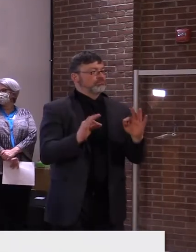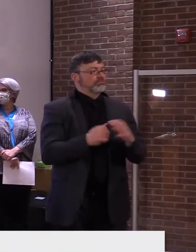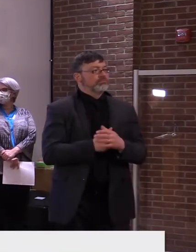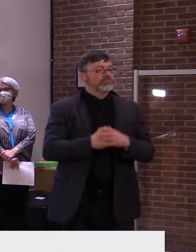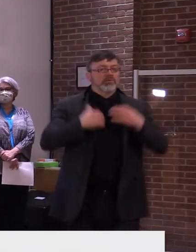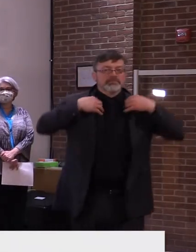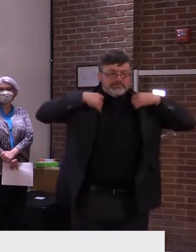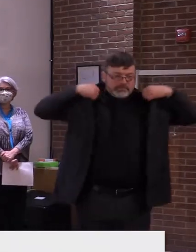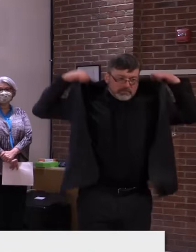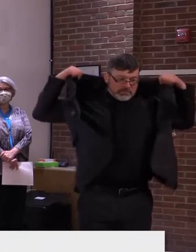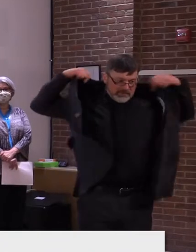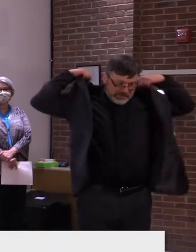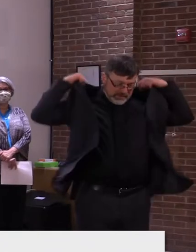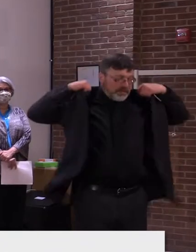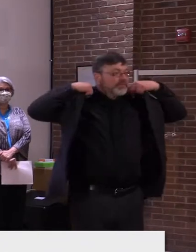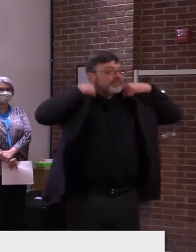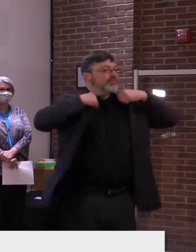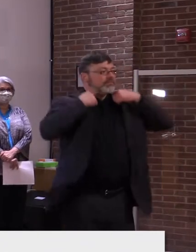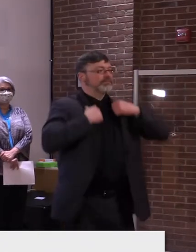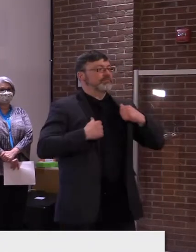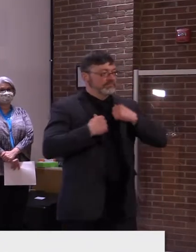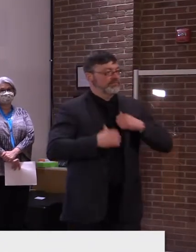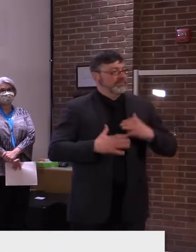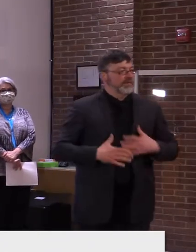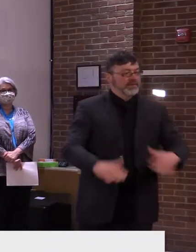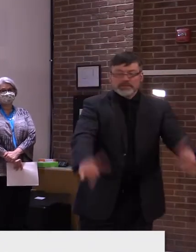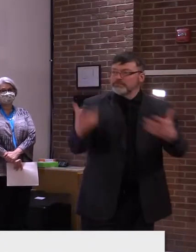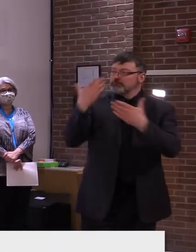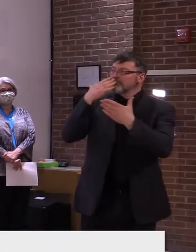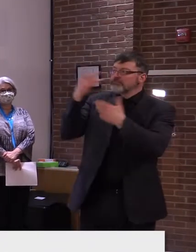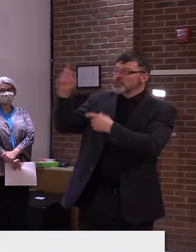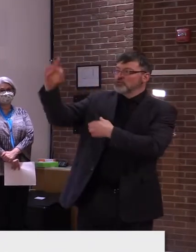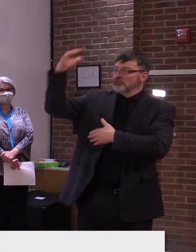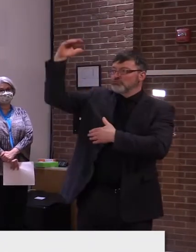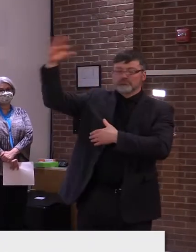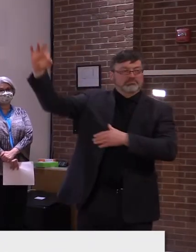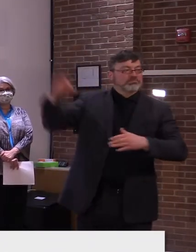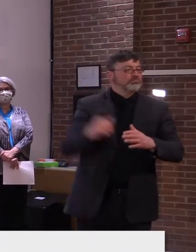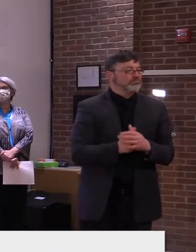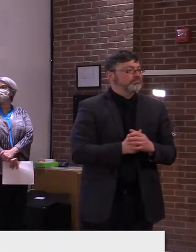Thank you, Commissioner Levine. We'll now open it up to questions.